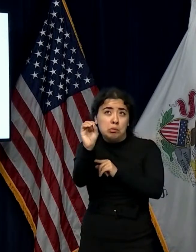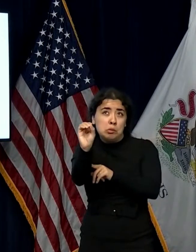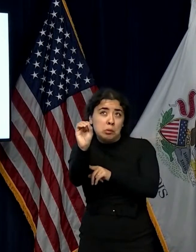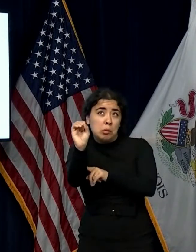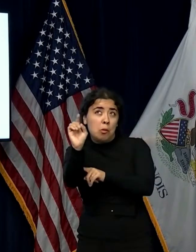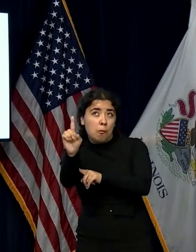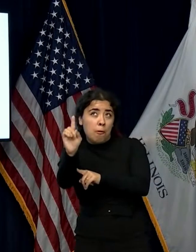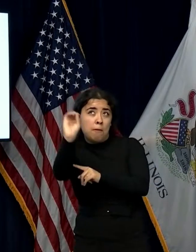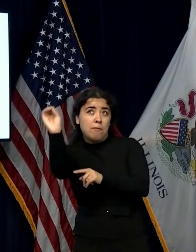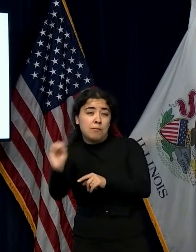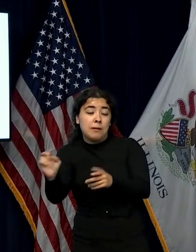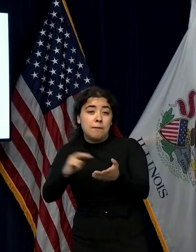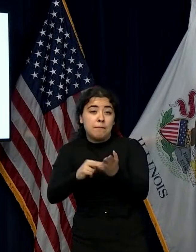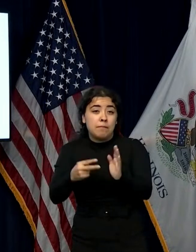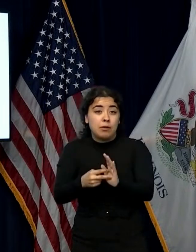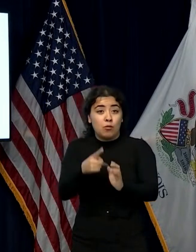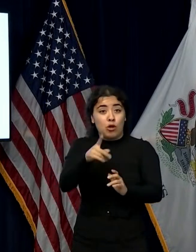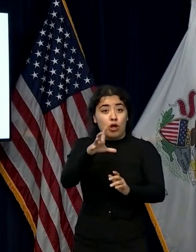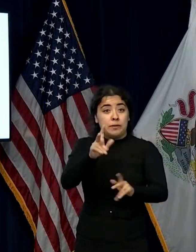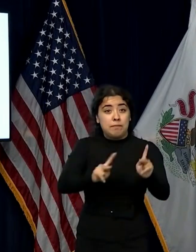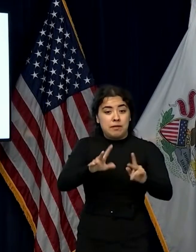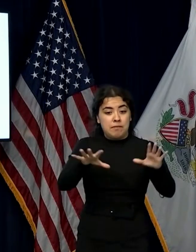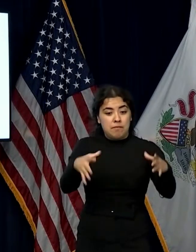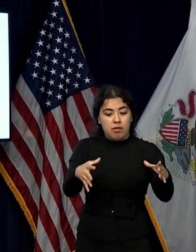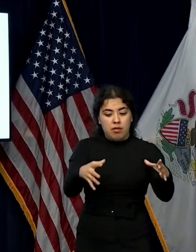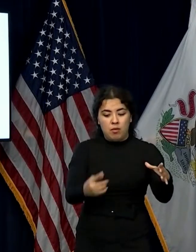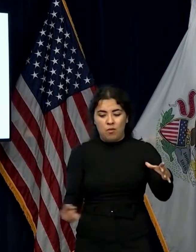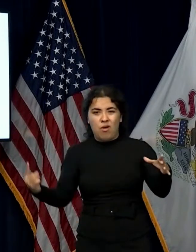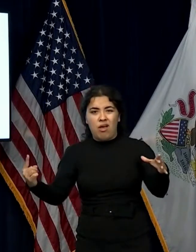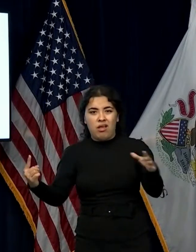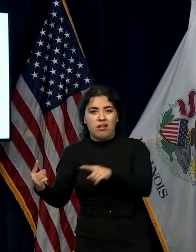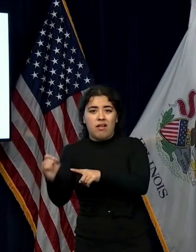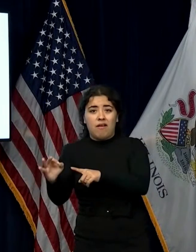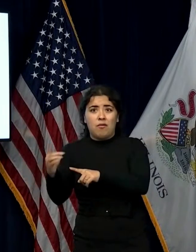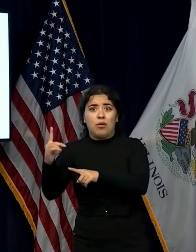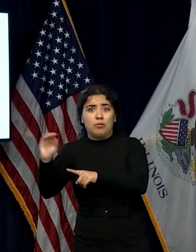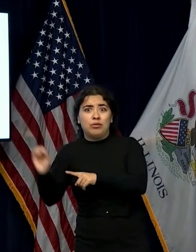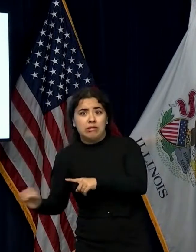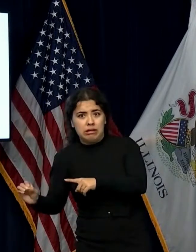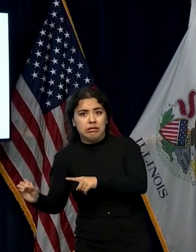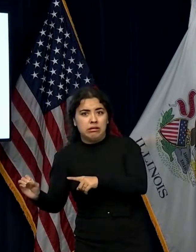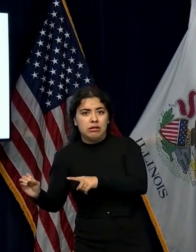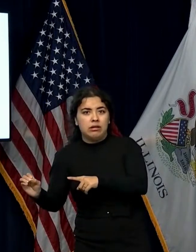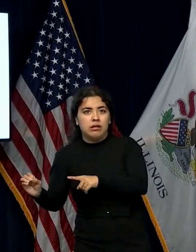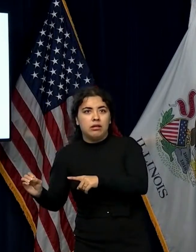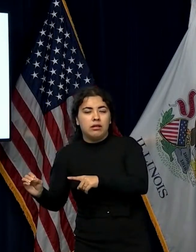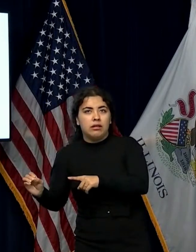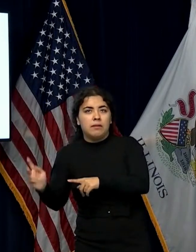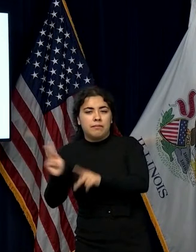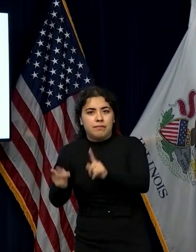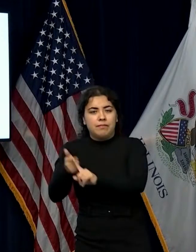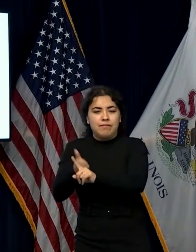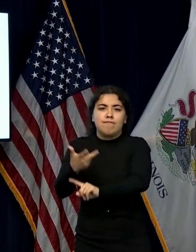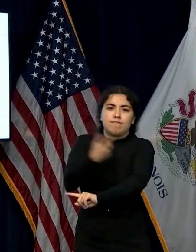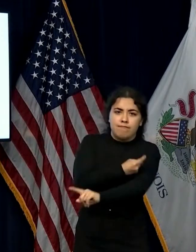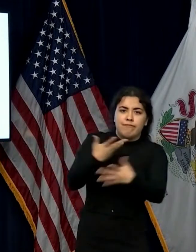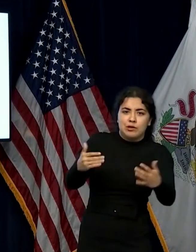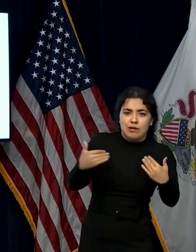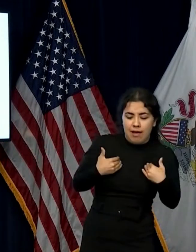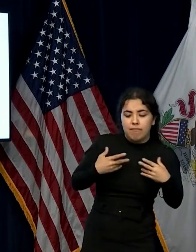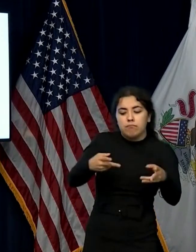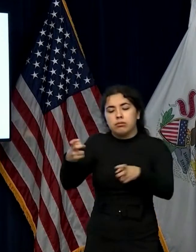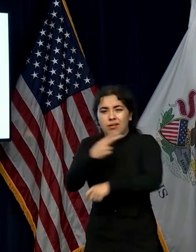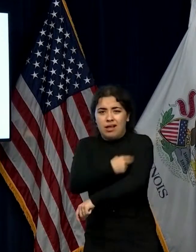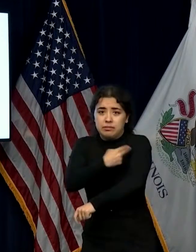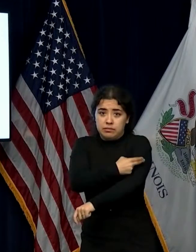0.01%, 1/100th of 1% of people who have been fully vaccinated who have been hospitalized,